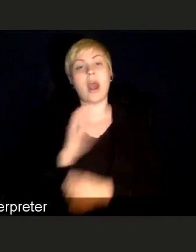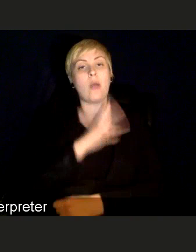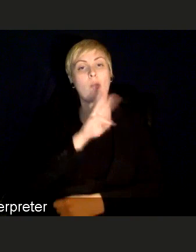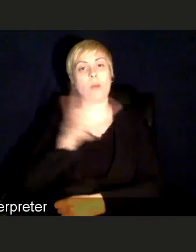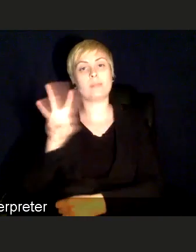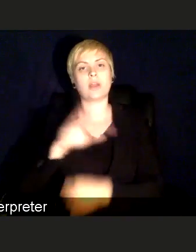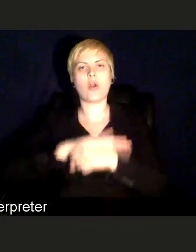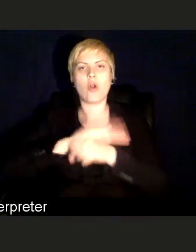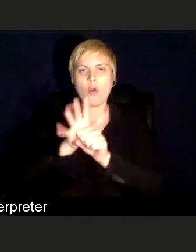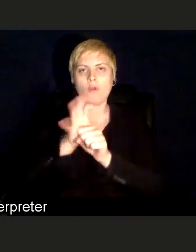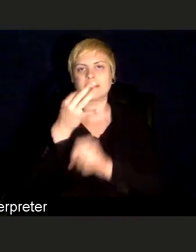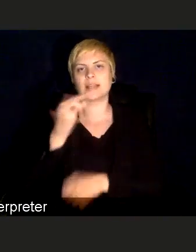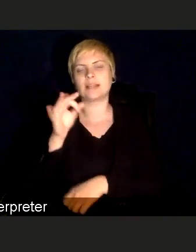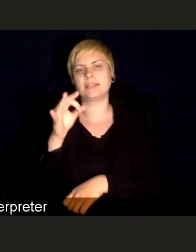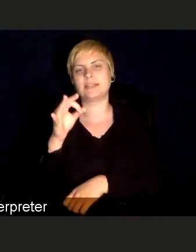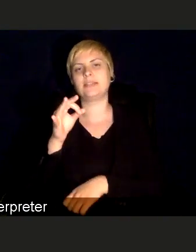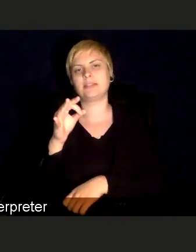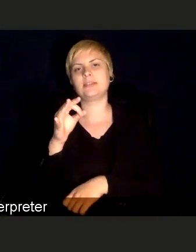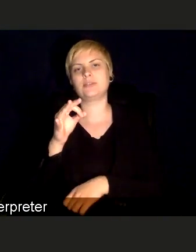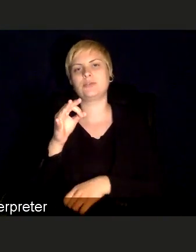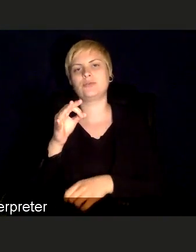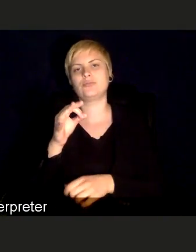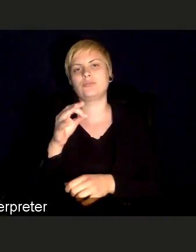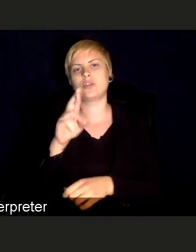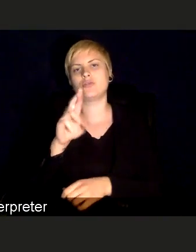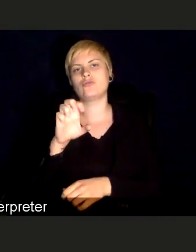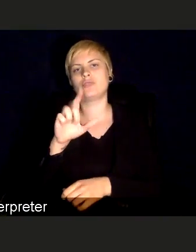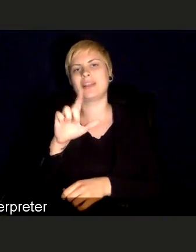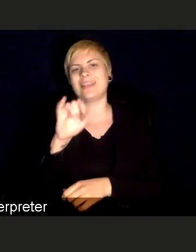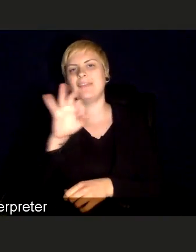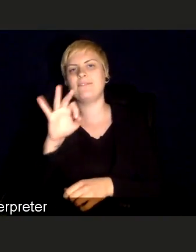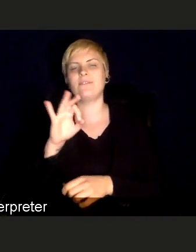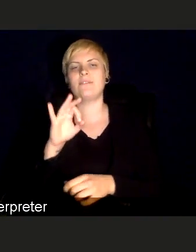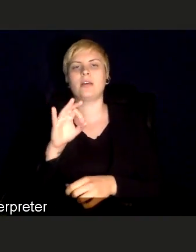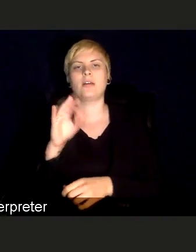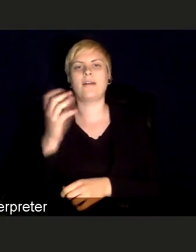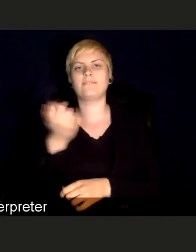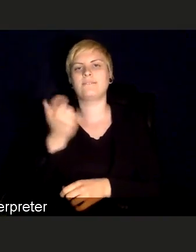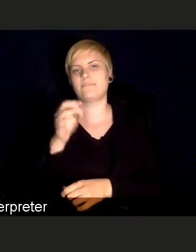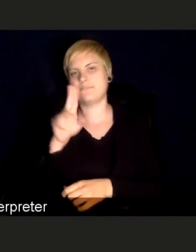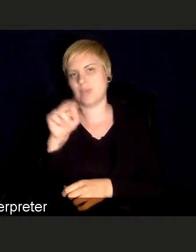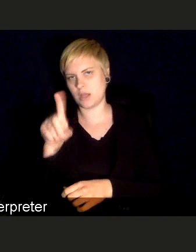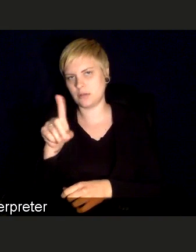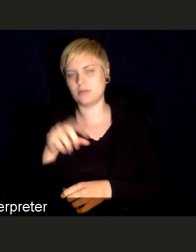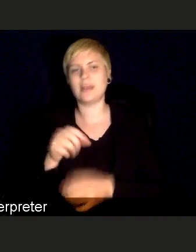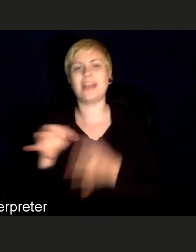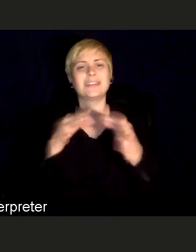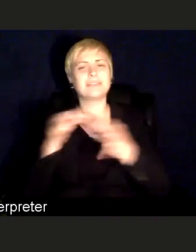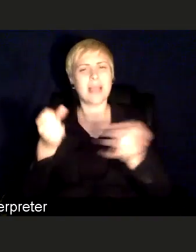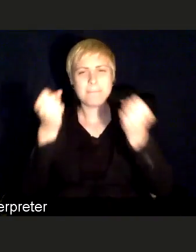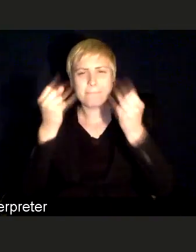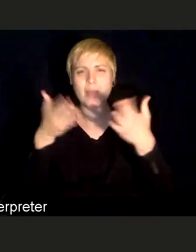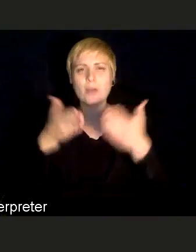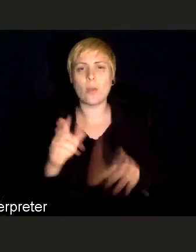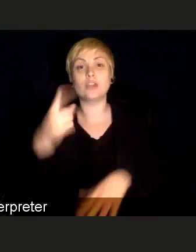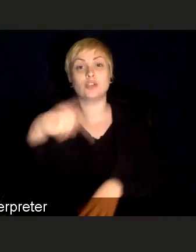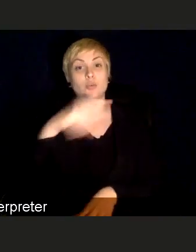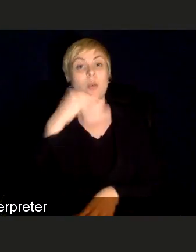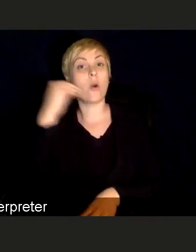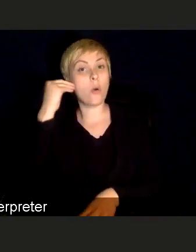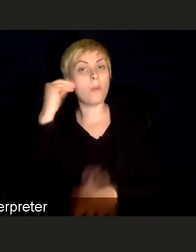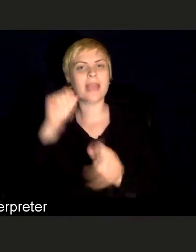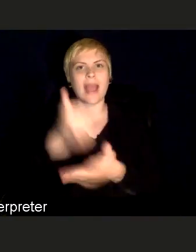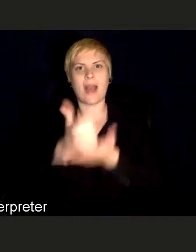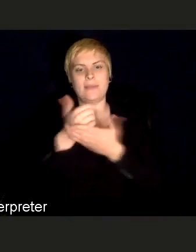Relief Fund, which explains all the countless ways that you at home can help us out here at